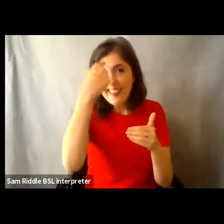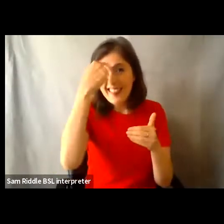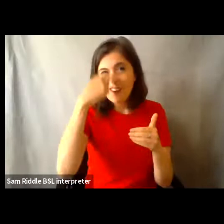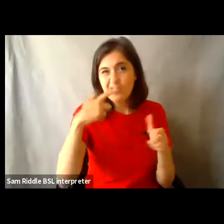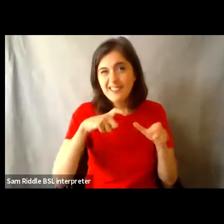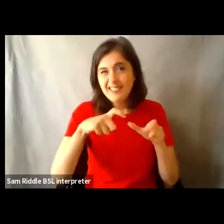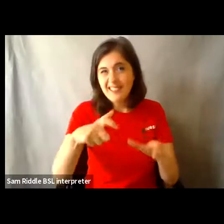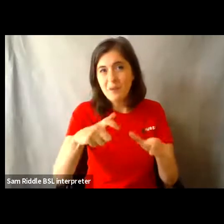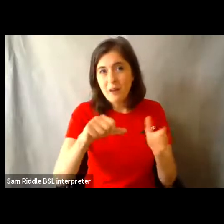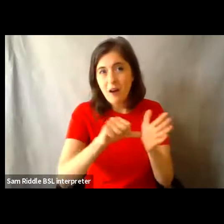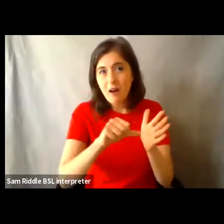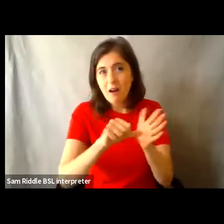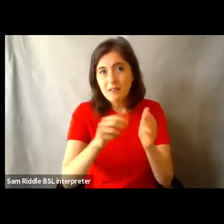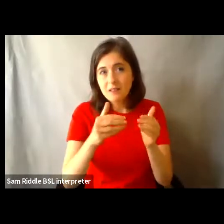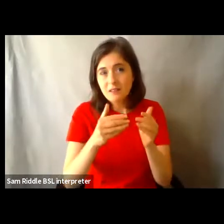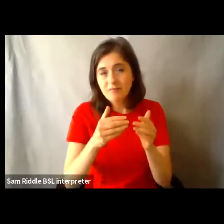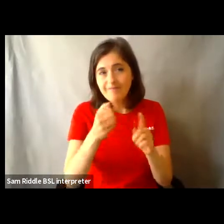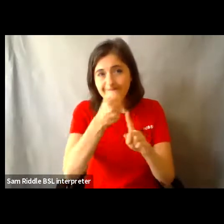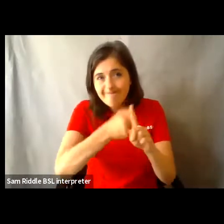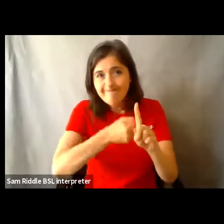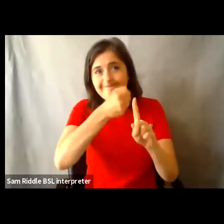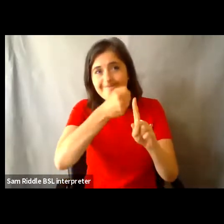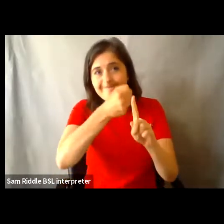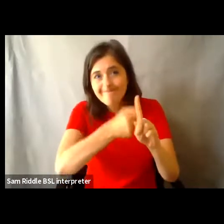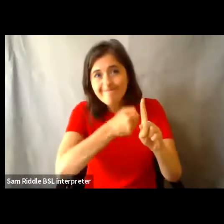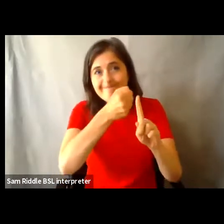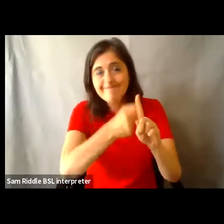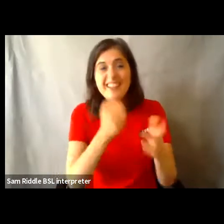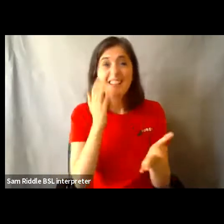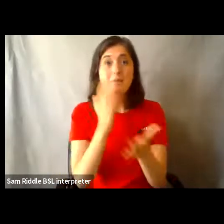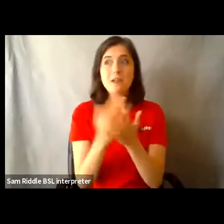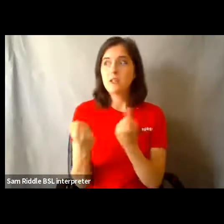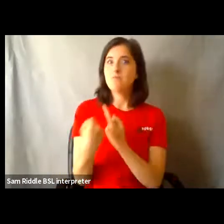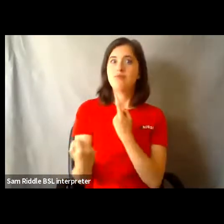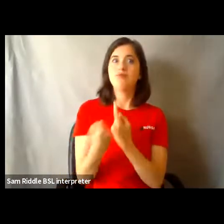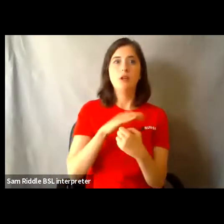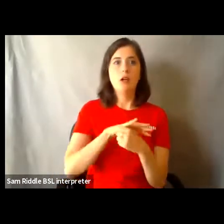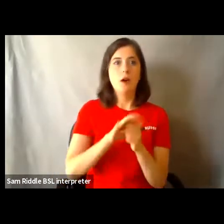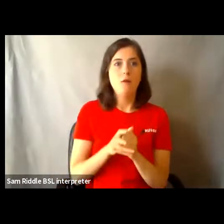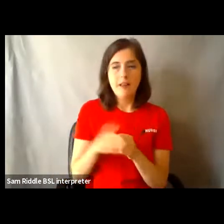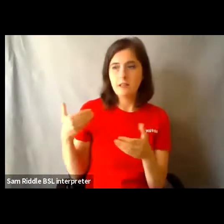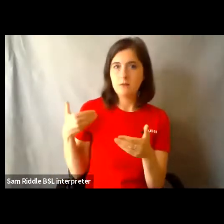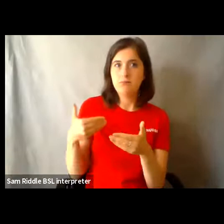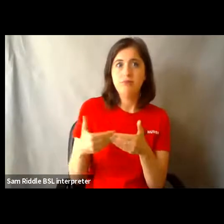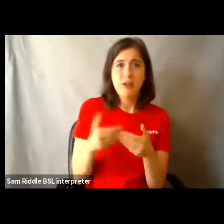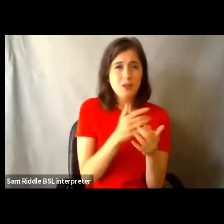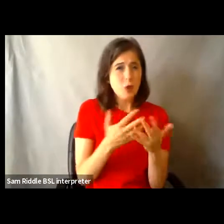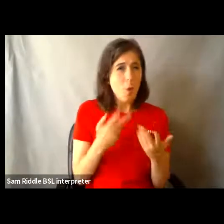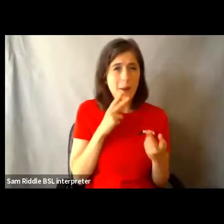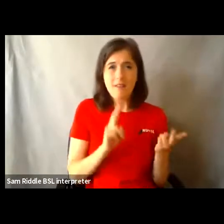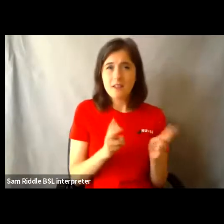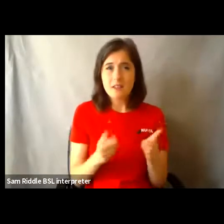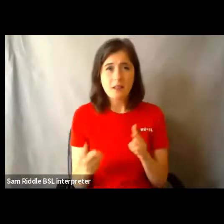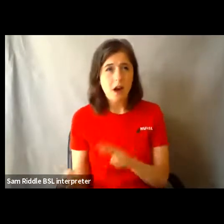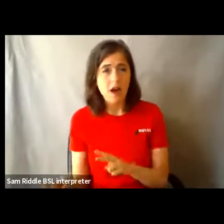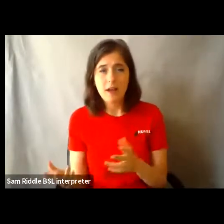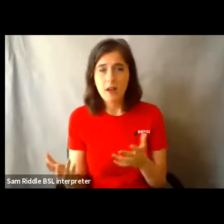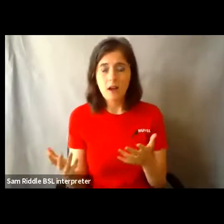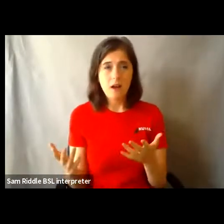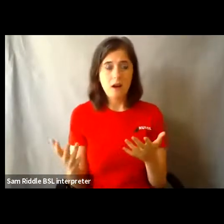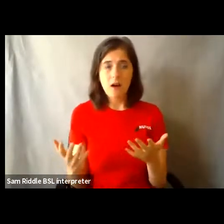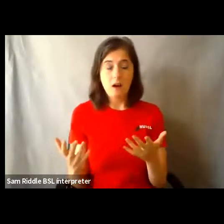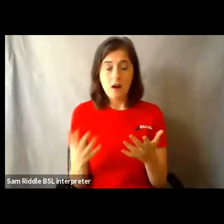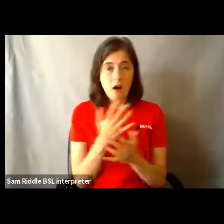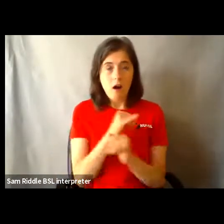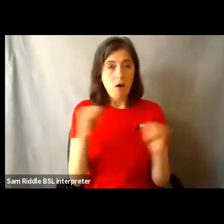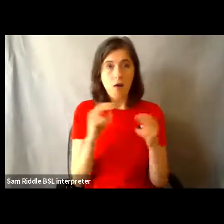hard, particularly after the impact of COVID, where we've died absolutely, you know,